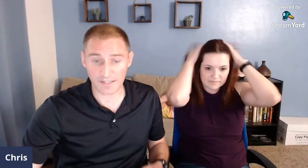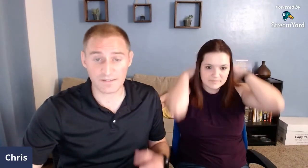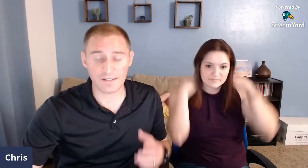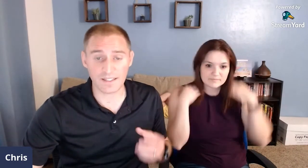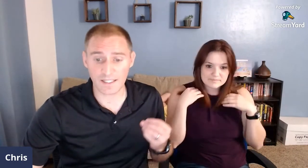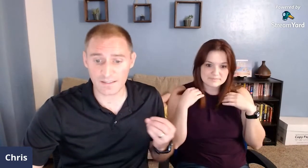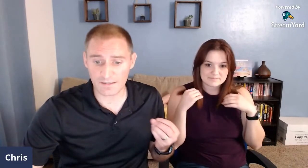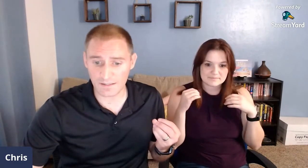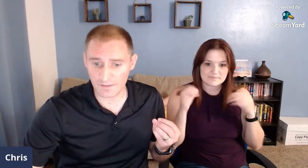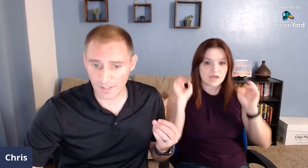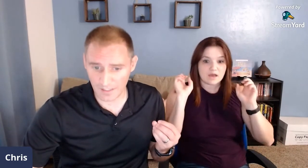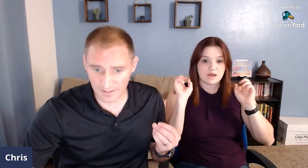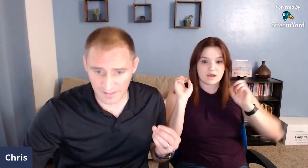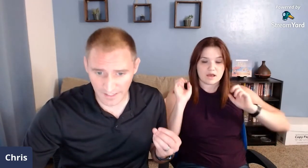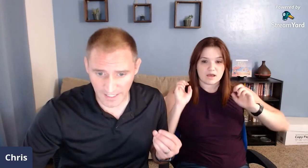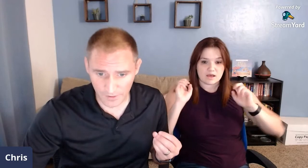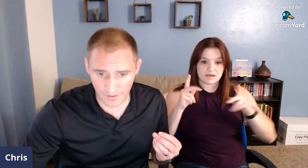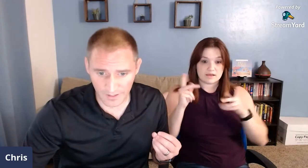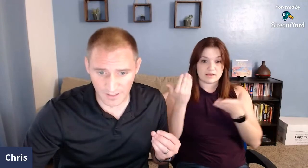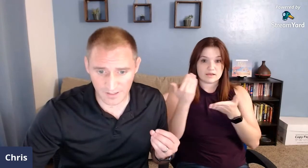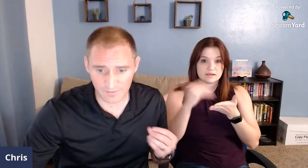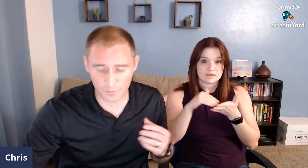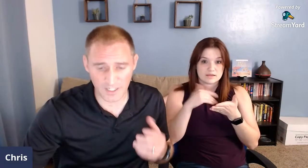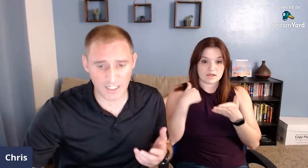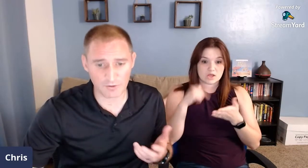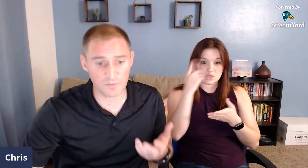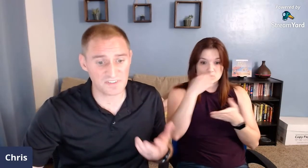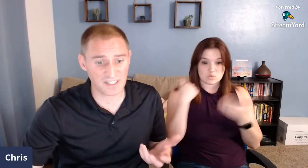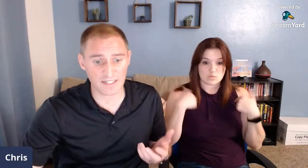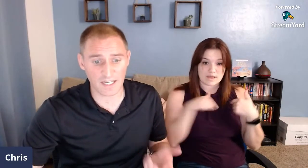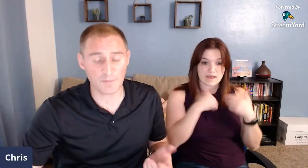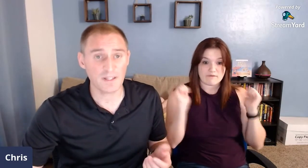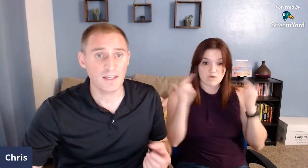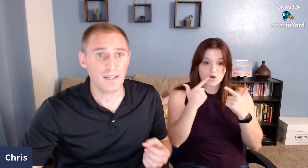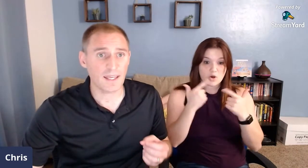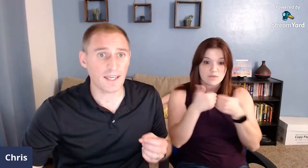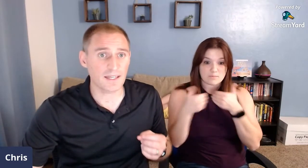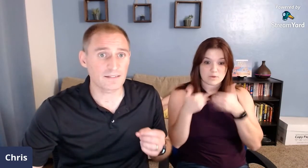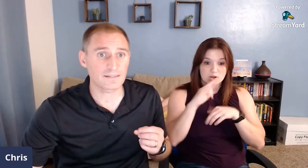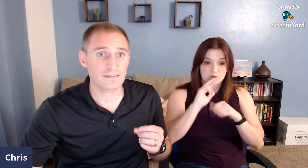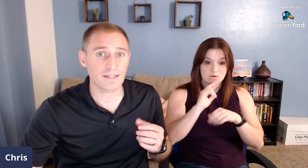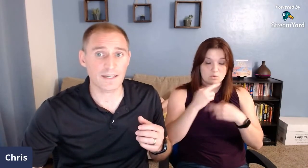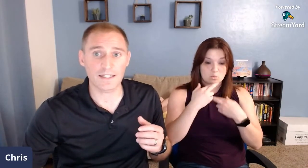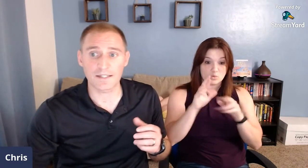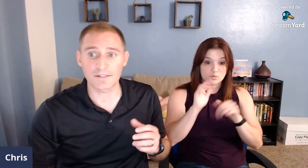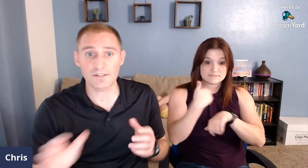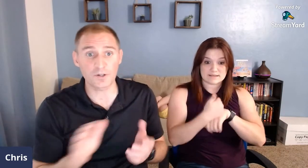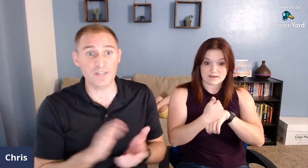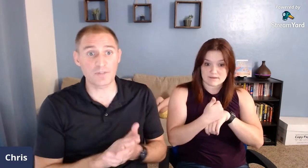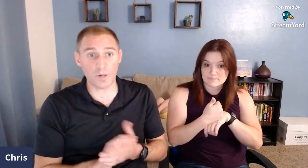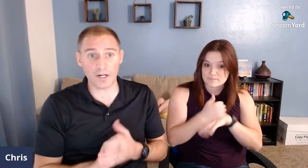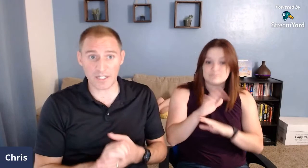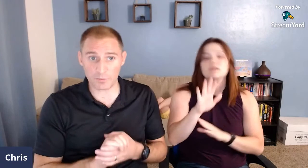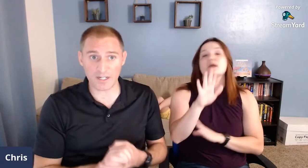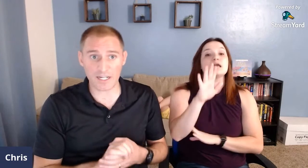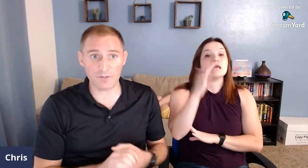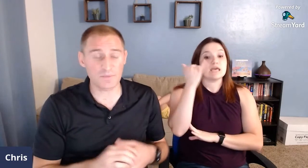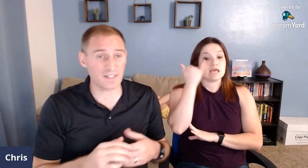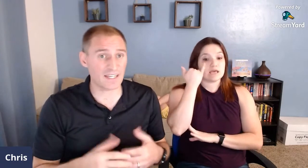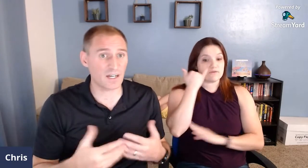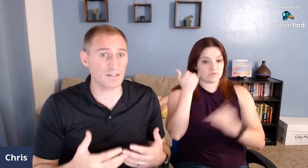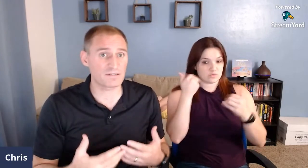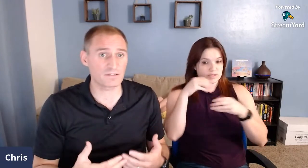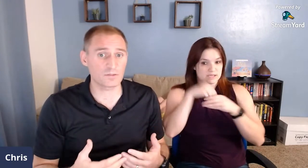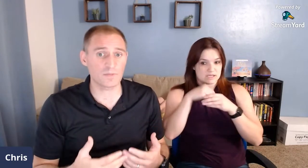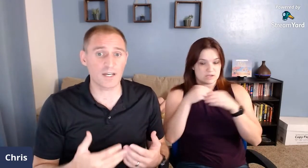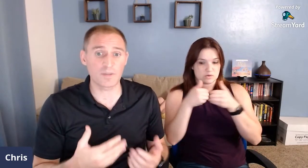Okay, and again, looks like I have all the breakout rooms set up. And so if you are in a breakout room